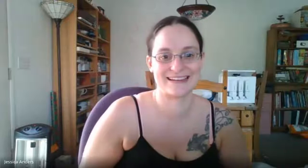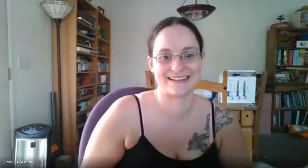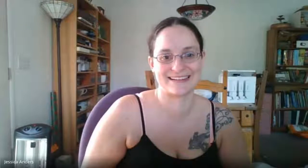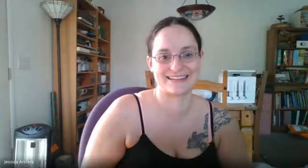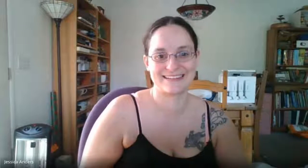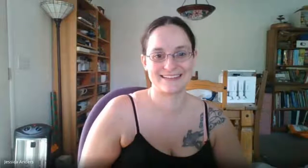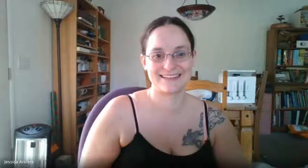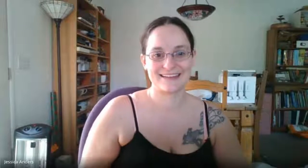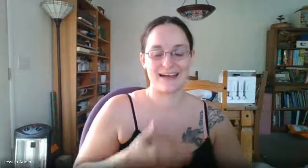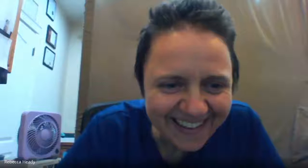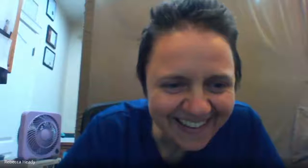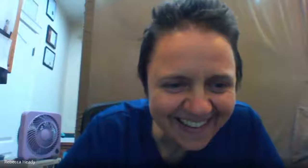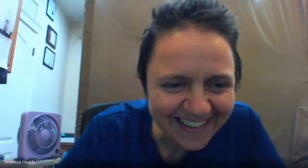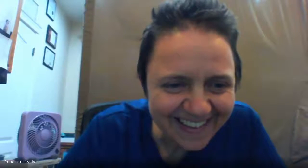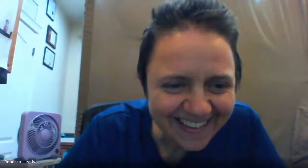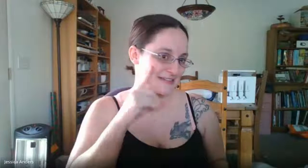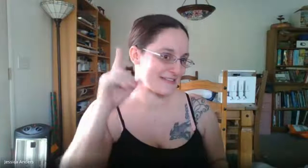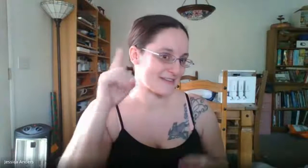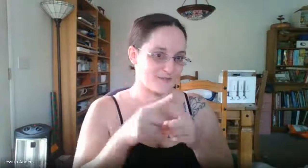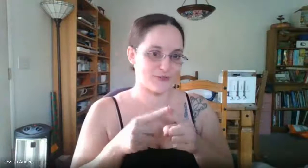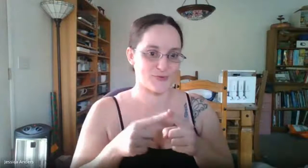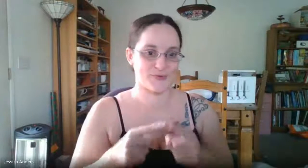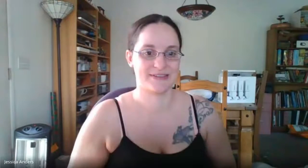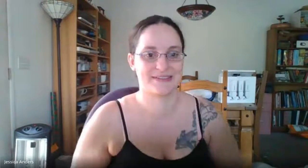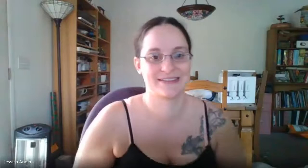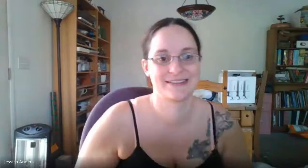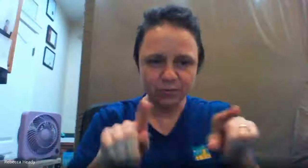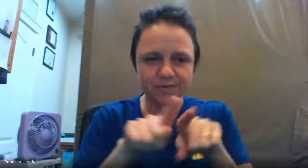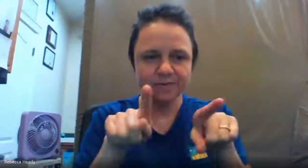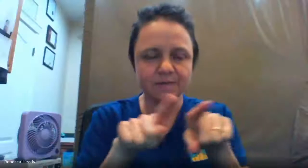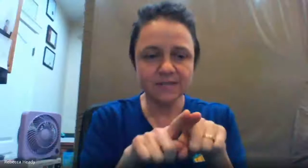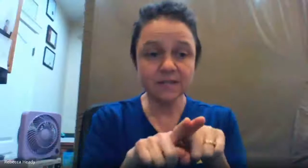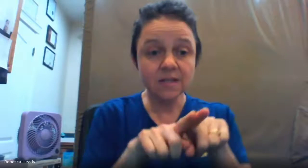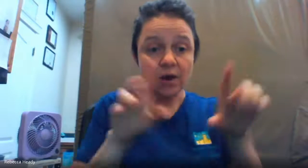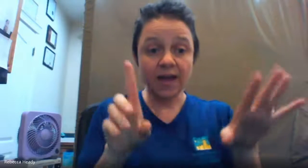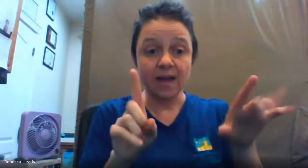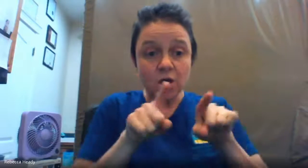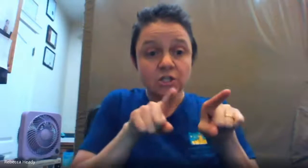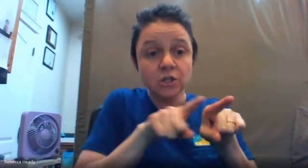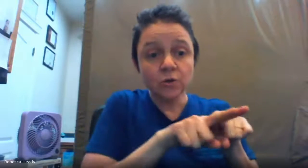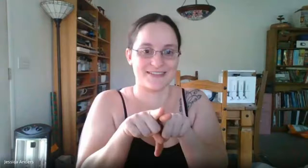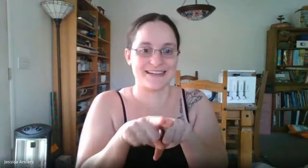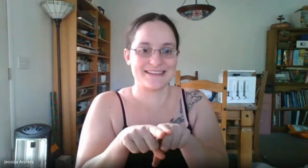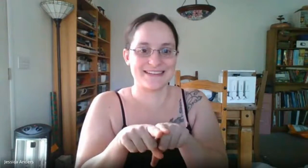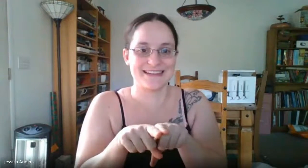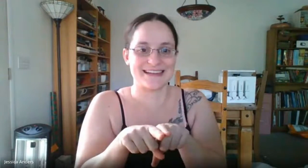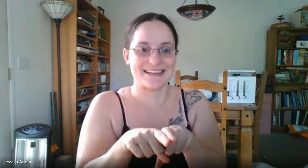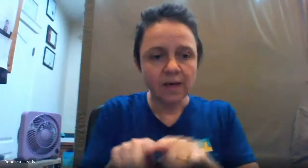your baby's what? My baby is deaf too. Oh, 2. This is okay. 2 means also.